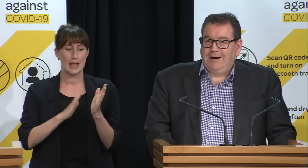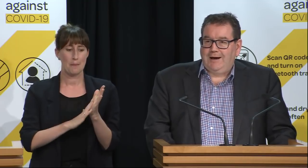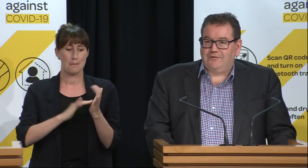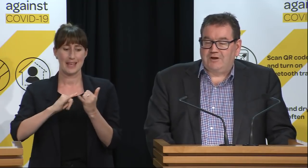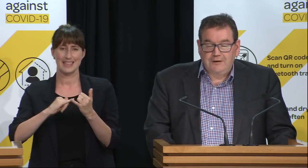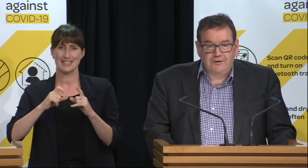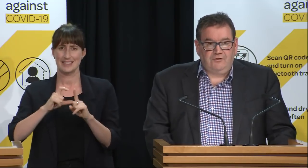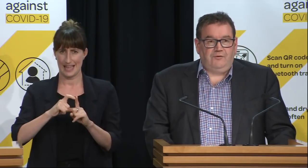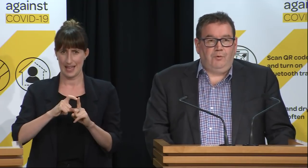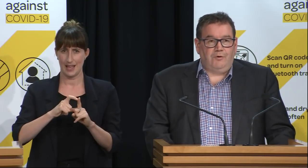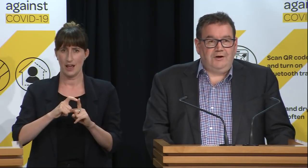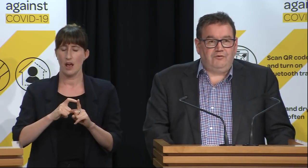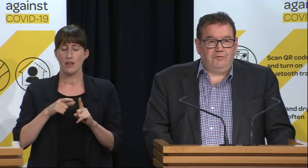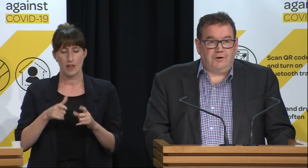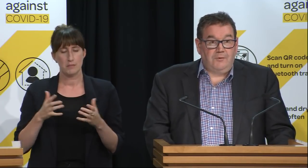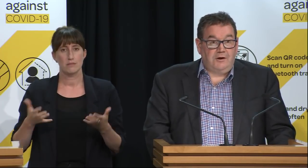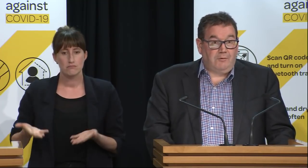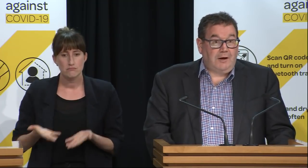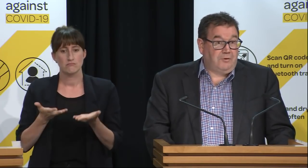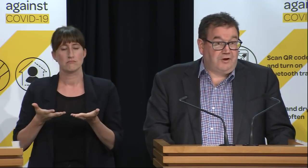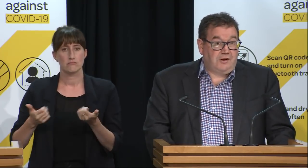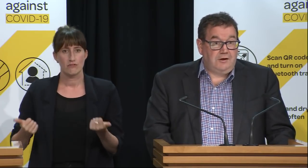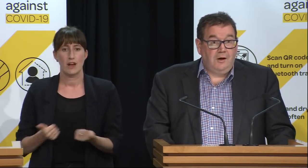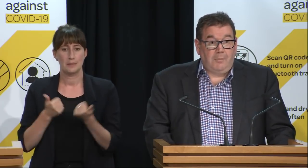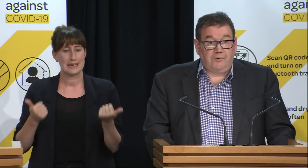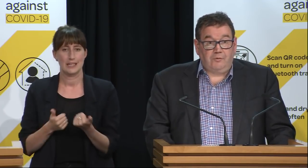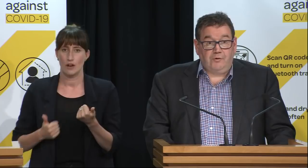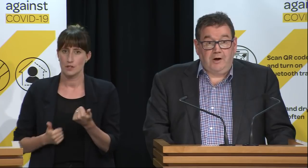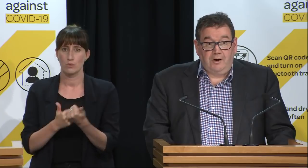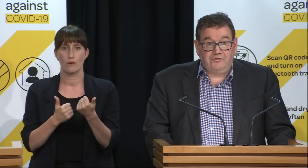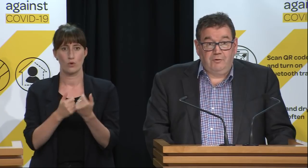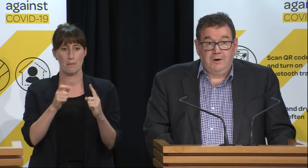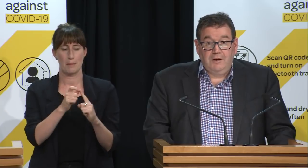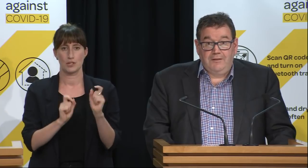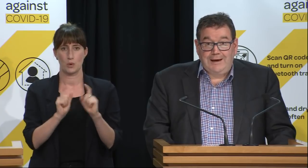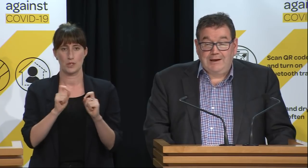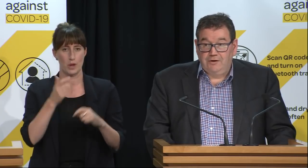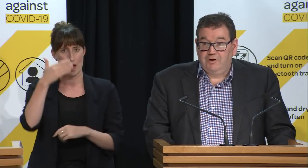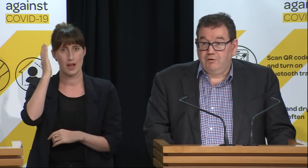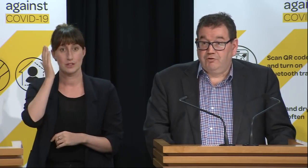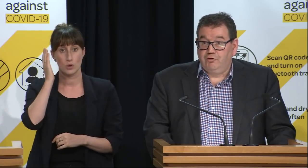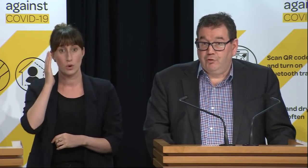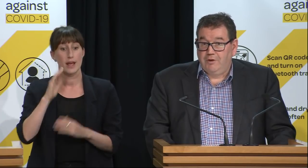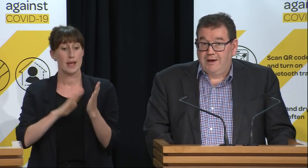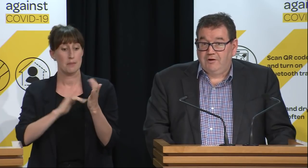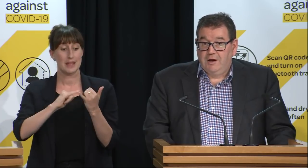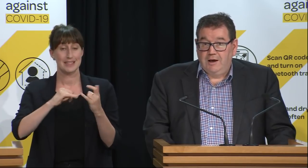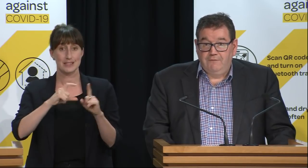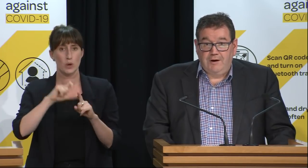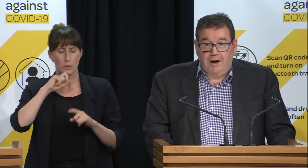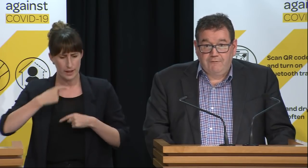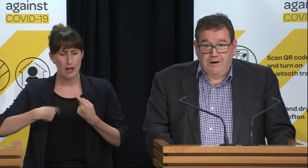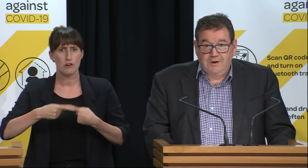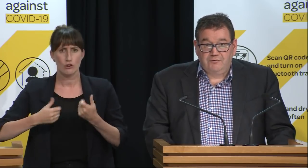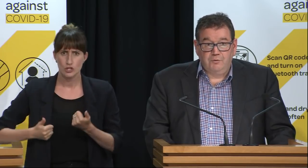providing significant support into the community around, particularly Papatoetoe High School. They continue to do that. And